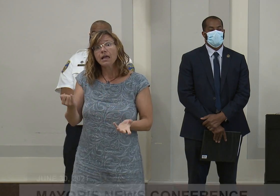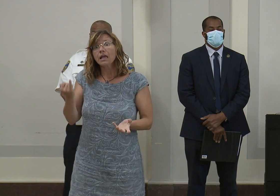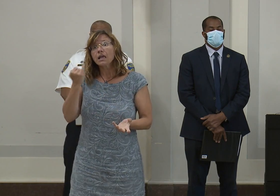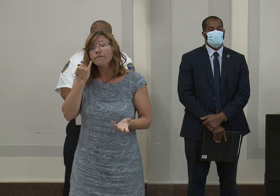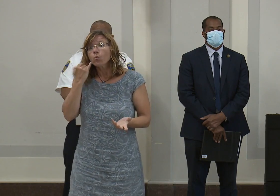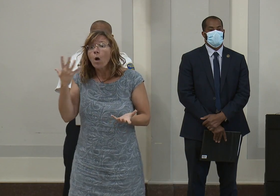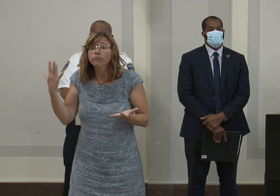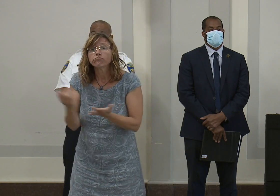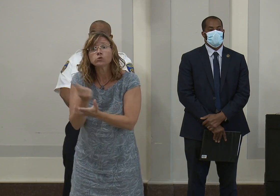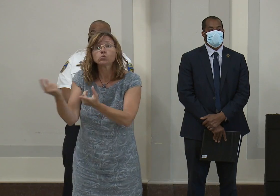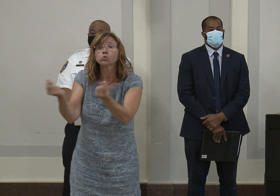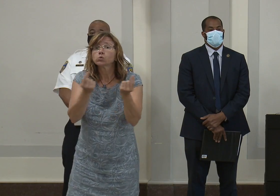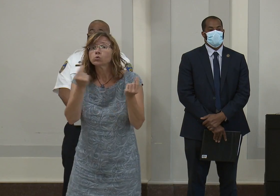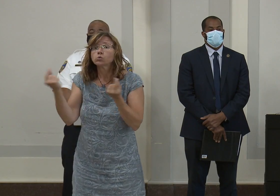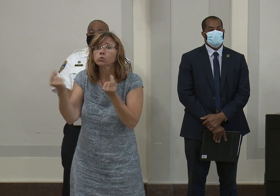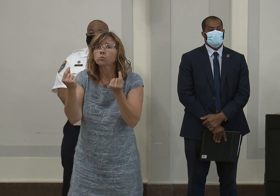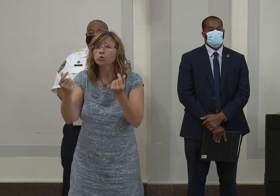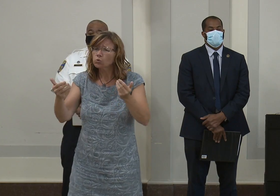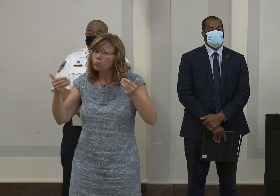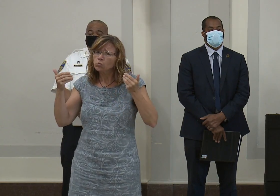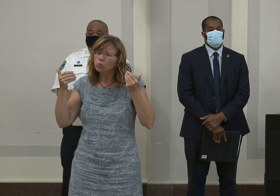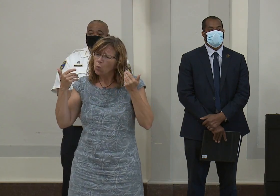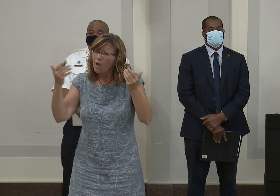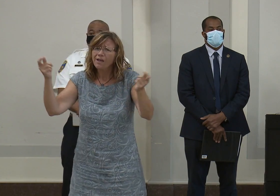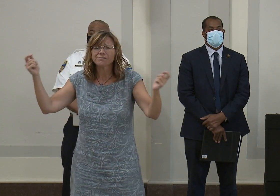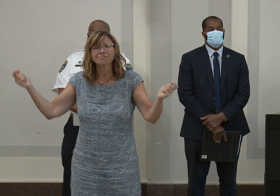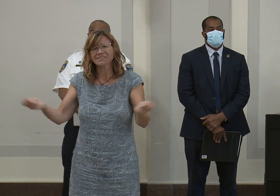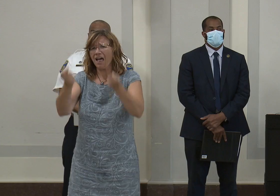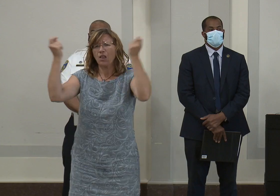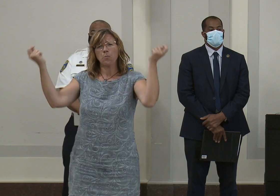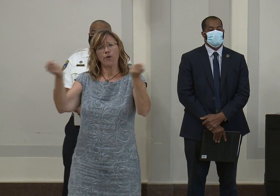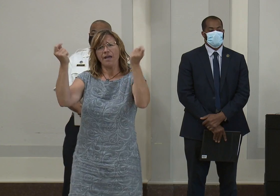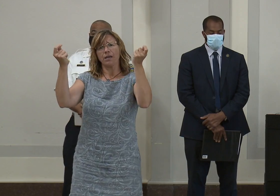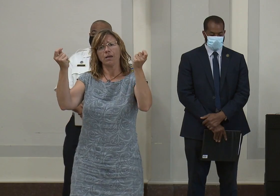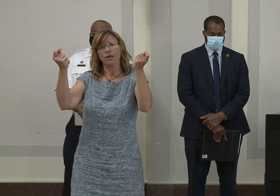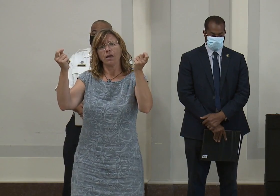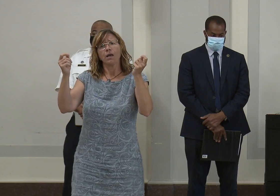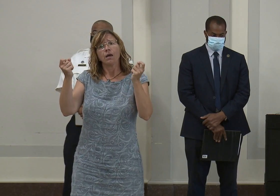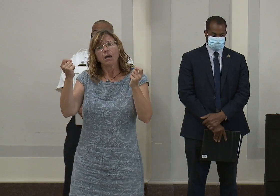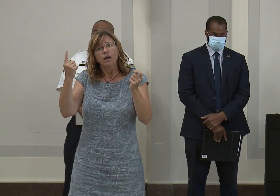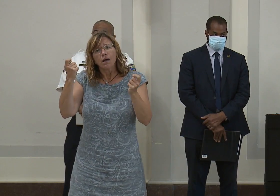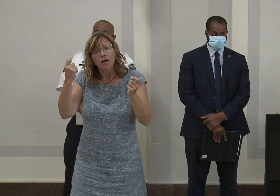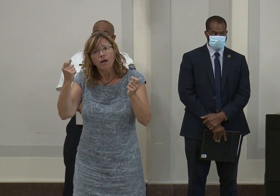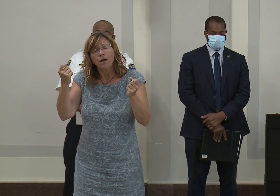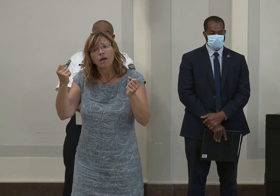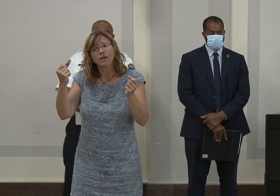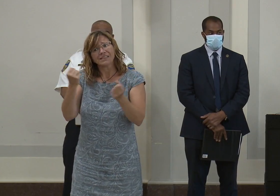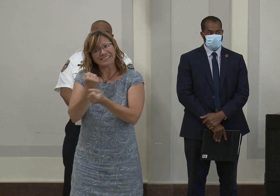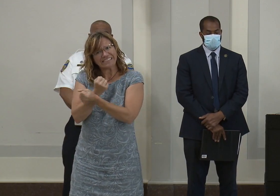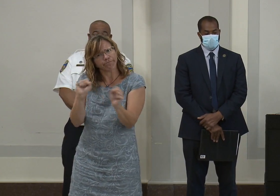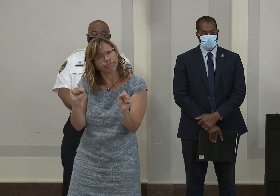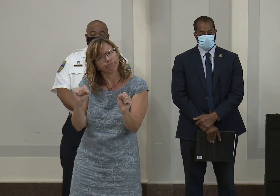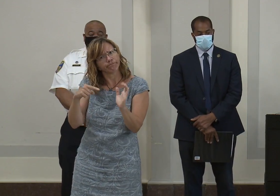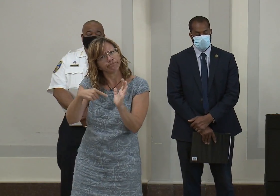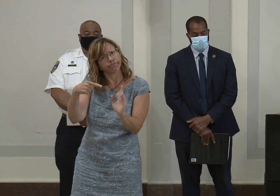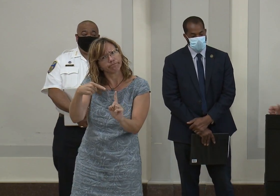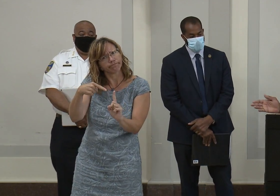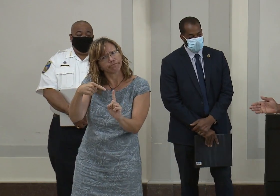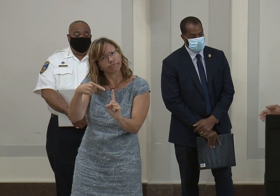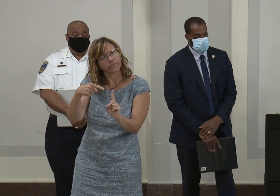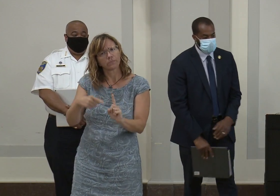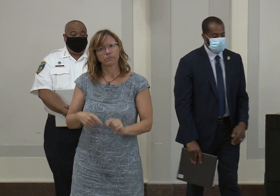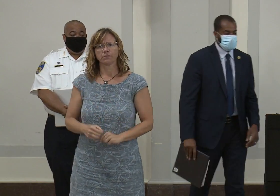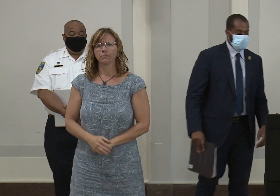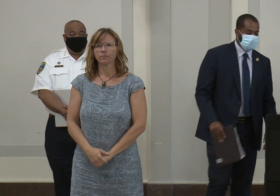you to celebrate safely and to enjoy this holiday season. And now I'd like to turn it over to our City Council President.